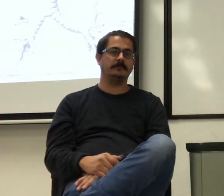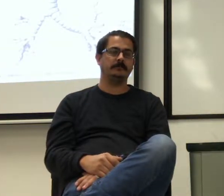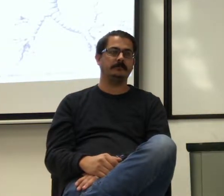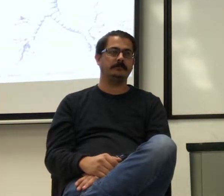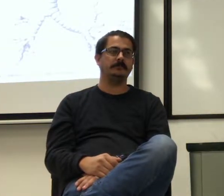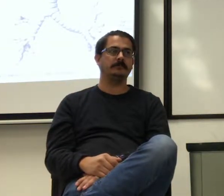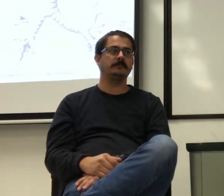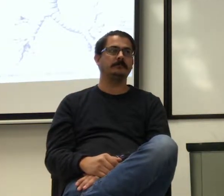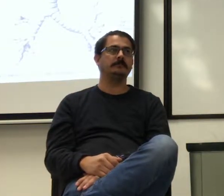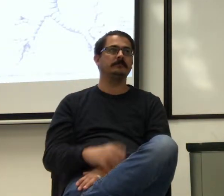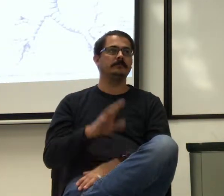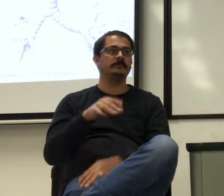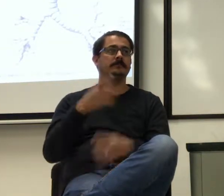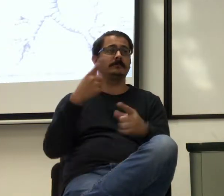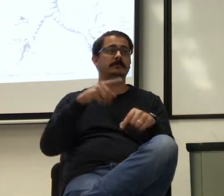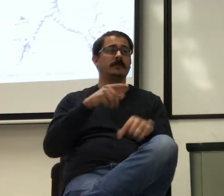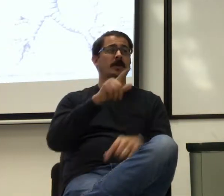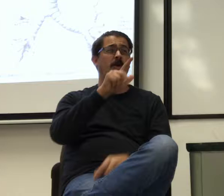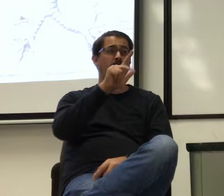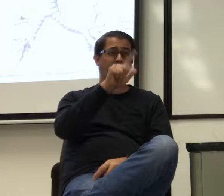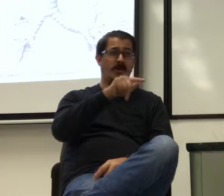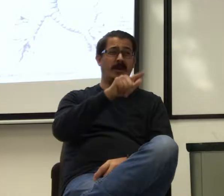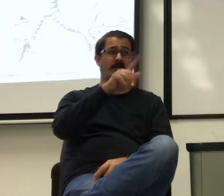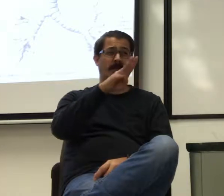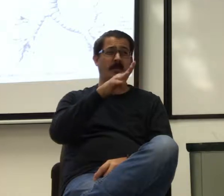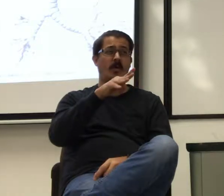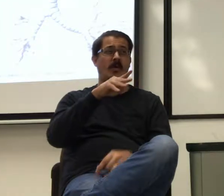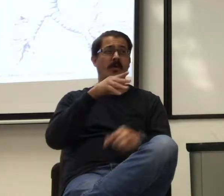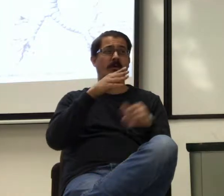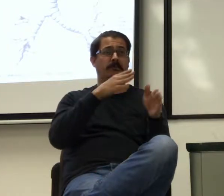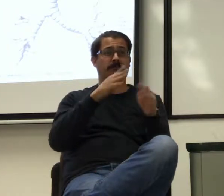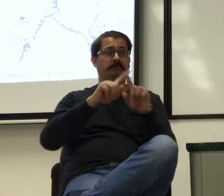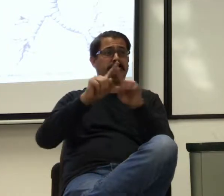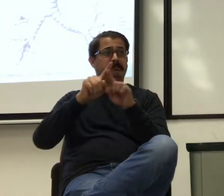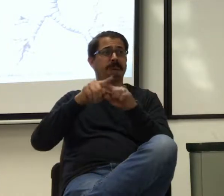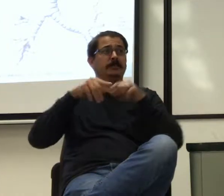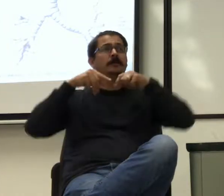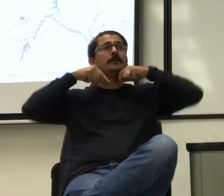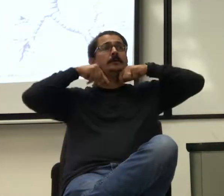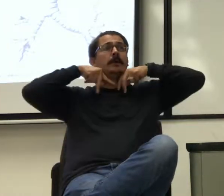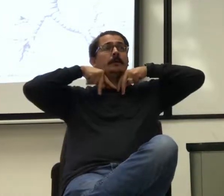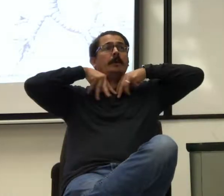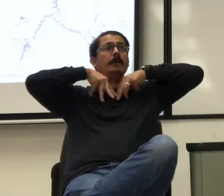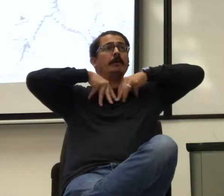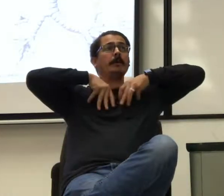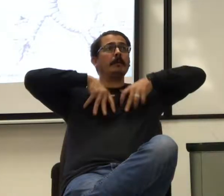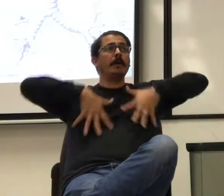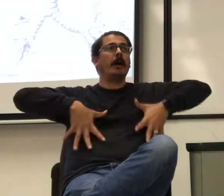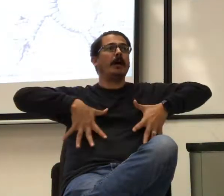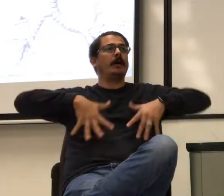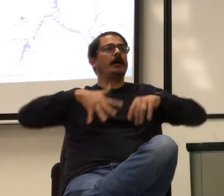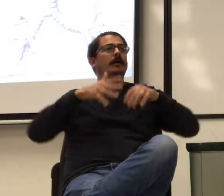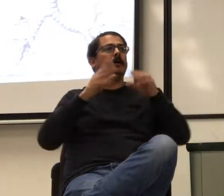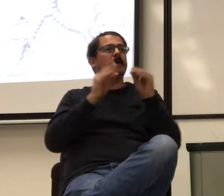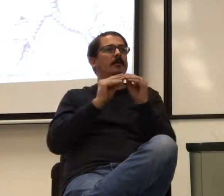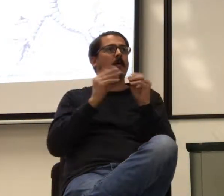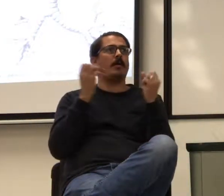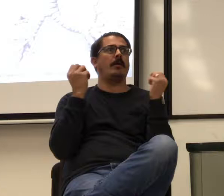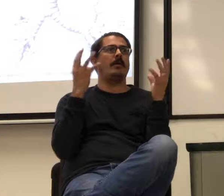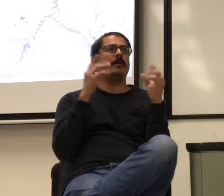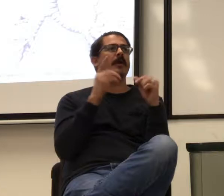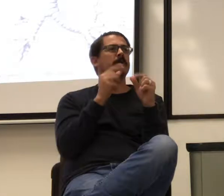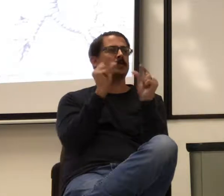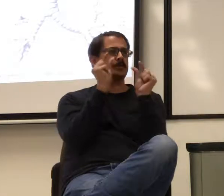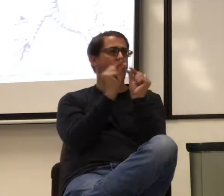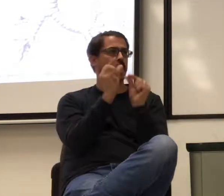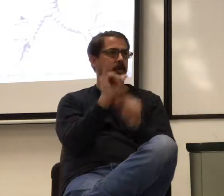it undergoes 23, 24 orders of division. Every time you divide, the airways get more numerous, but they get